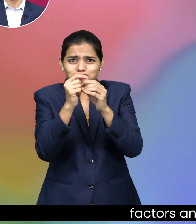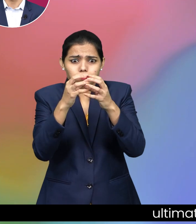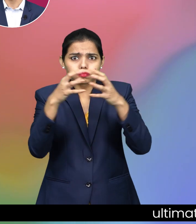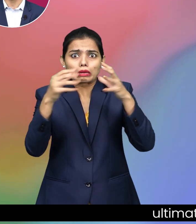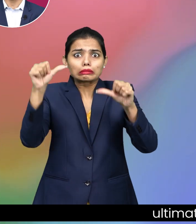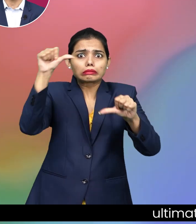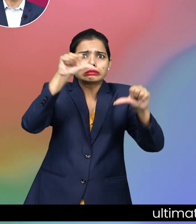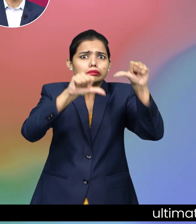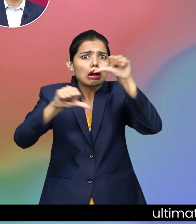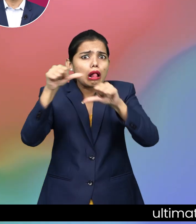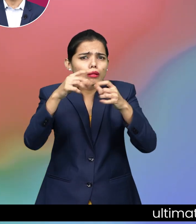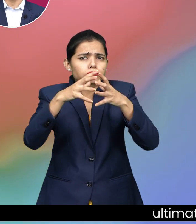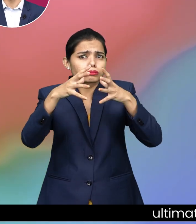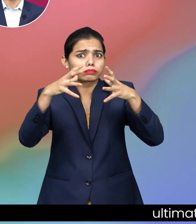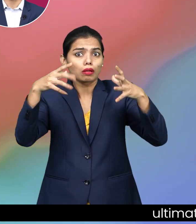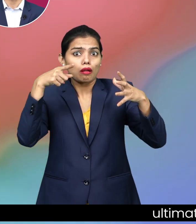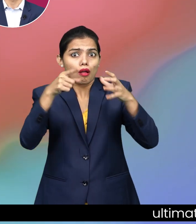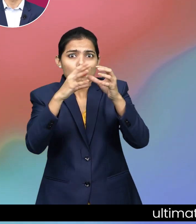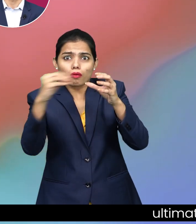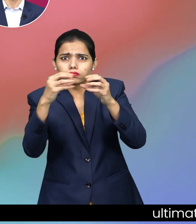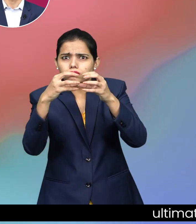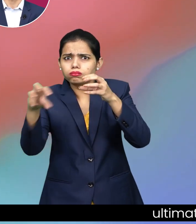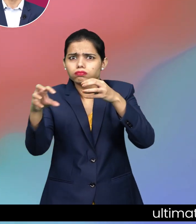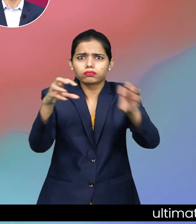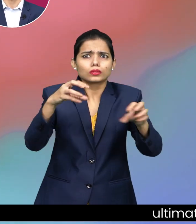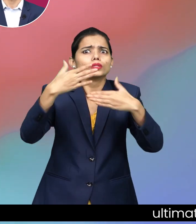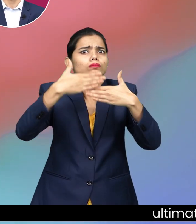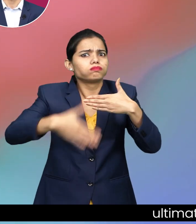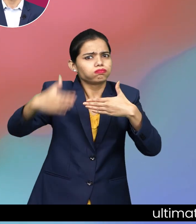continuously, ultimately killing the host.